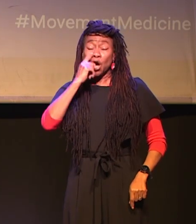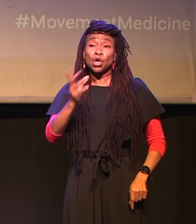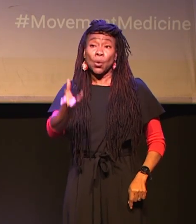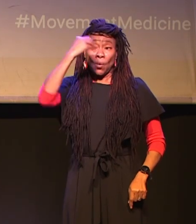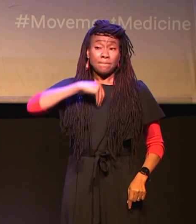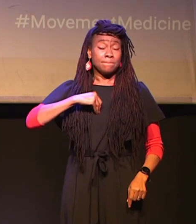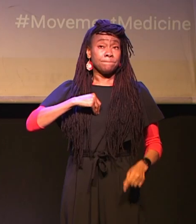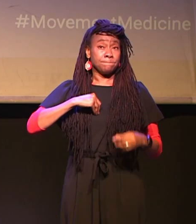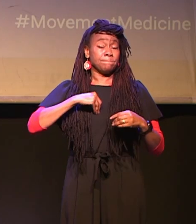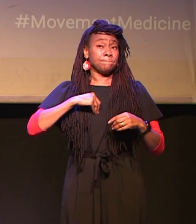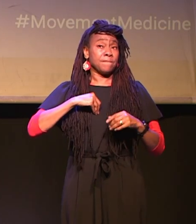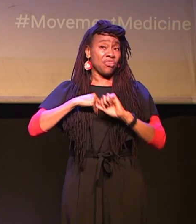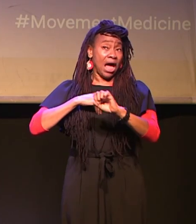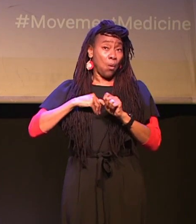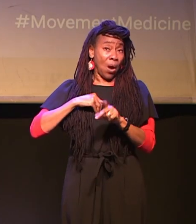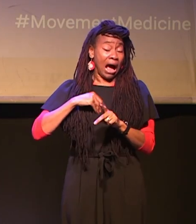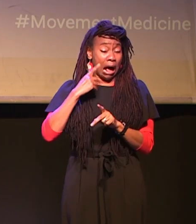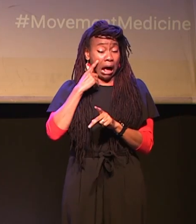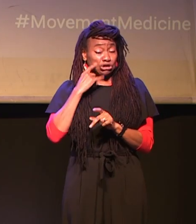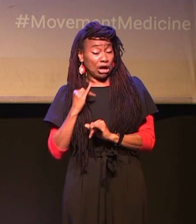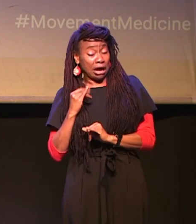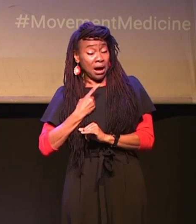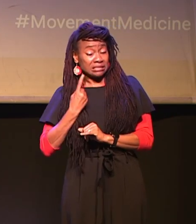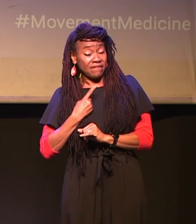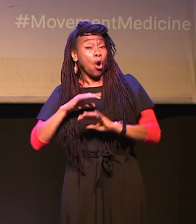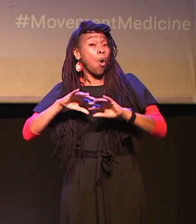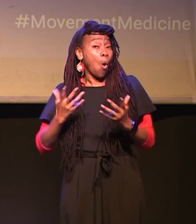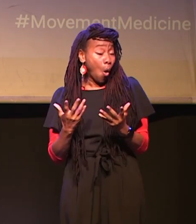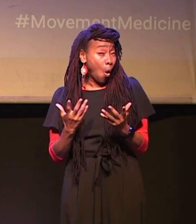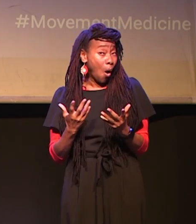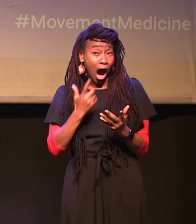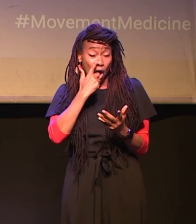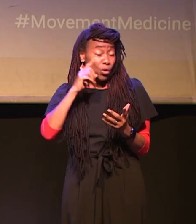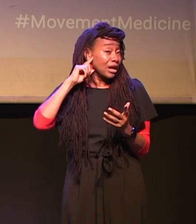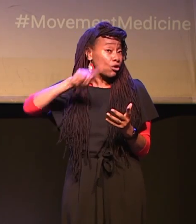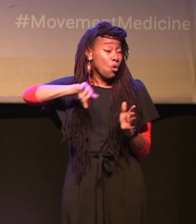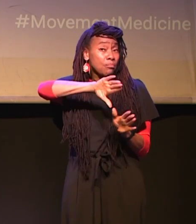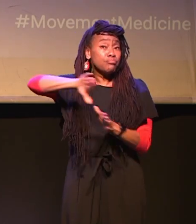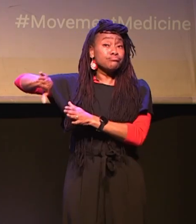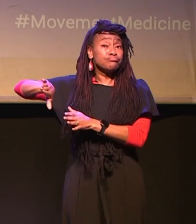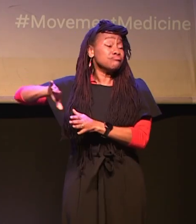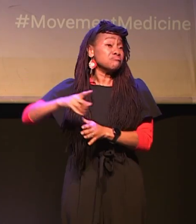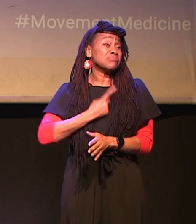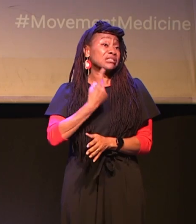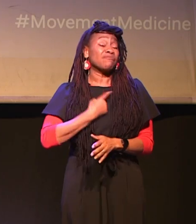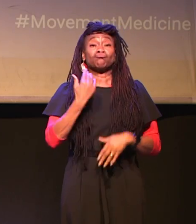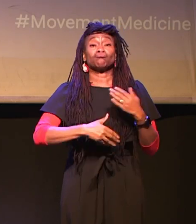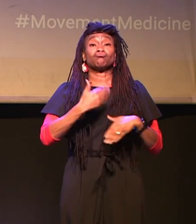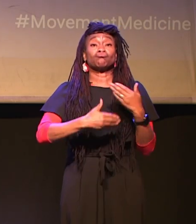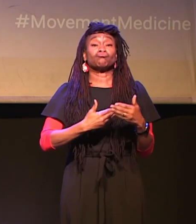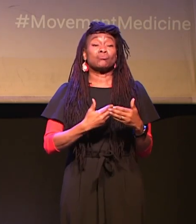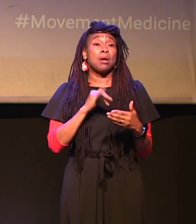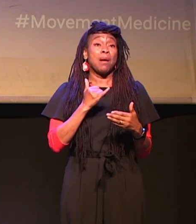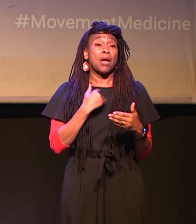angle. Or I can live outside of that, which means I might be lonely sometimes. I